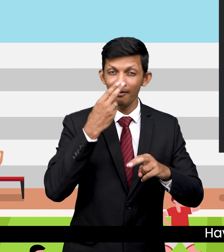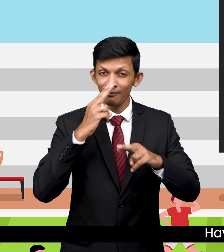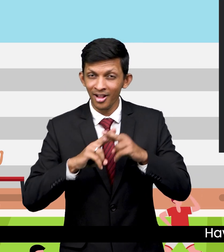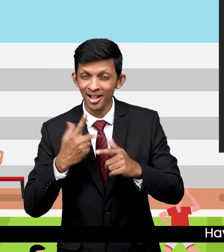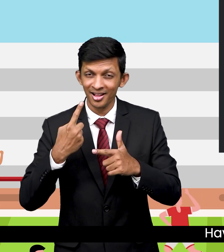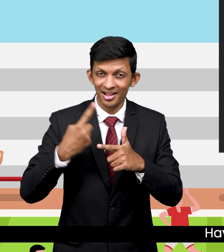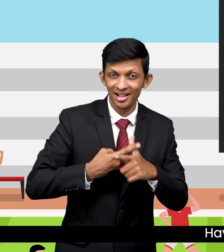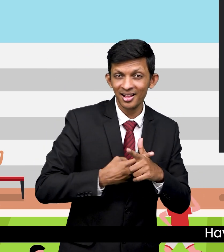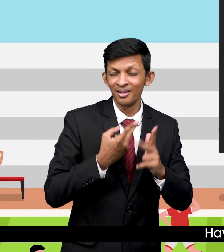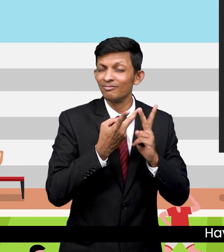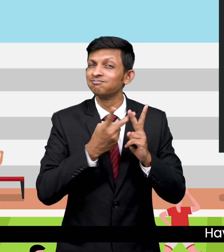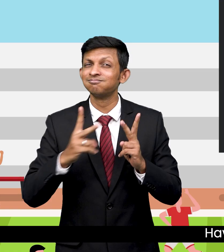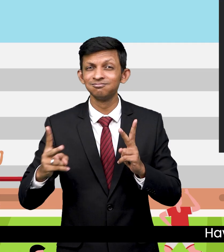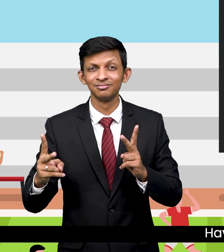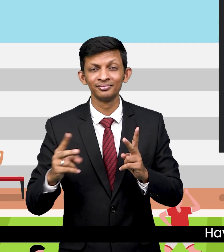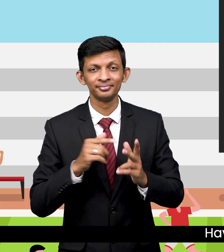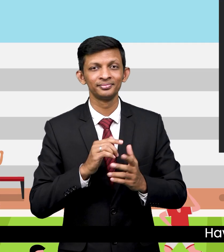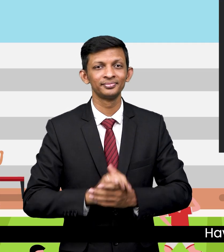Have fun.